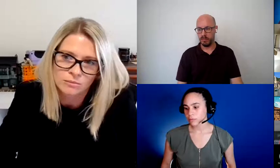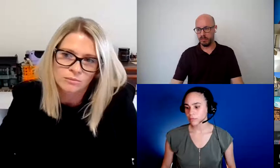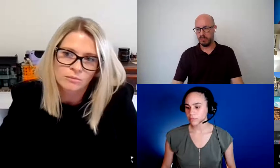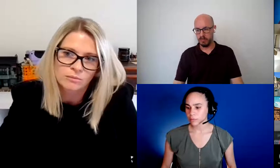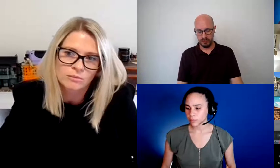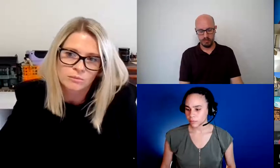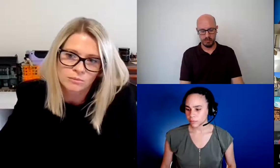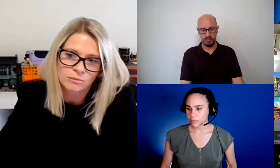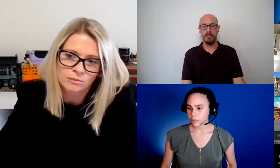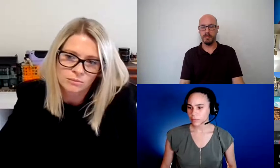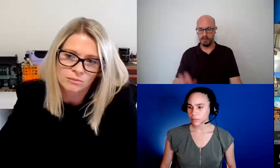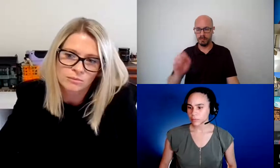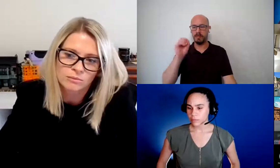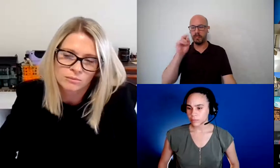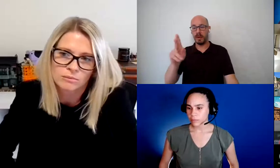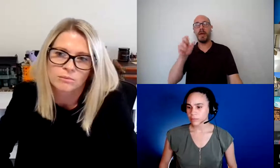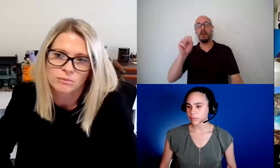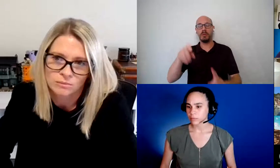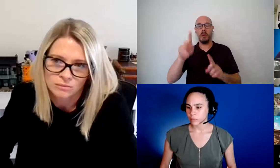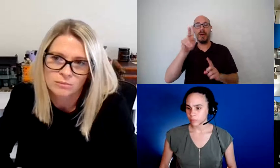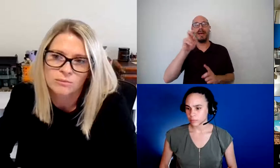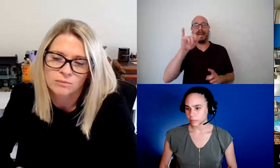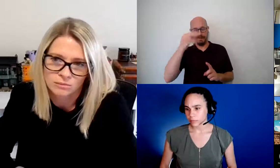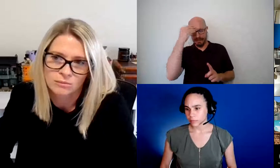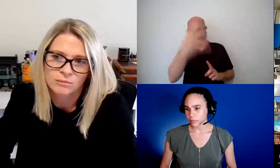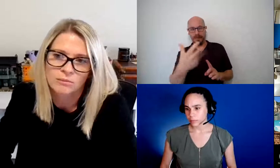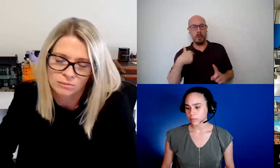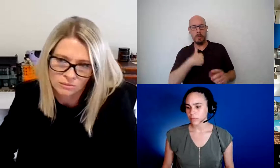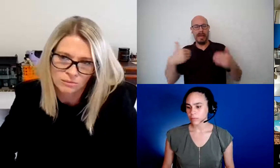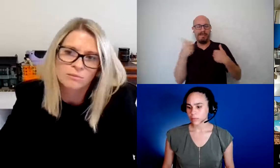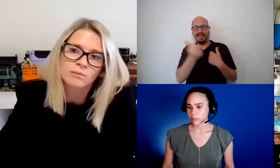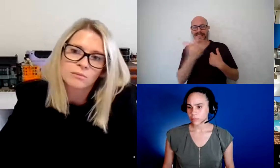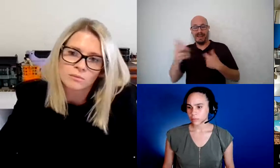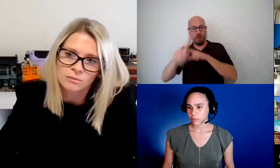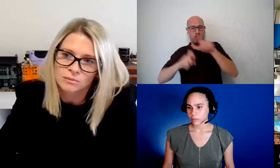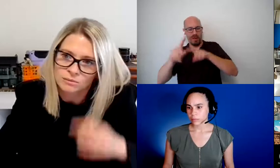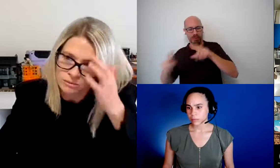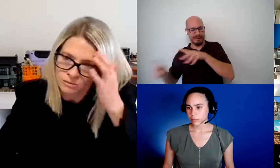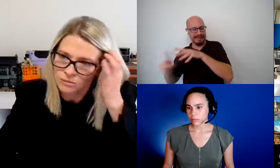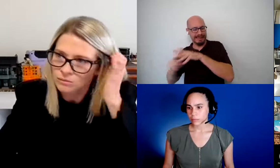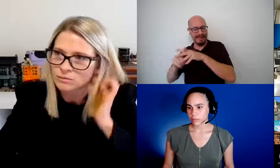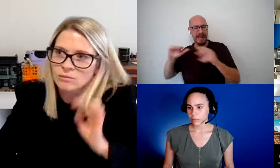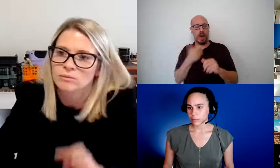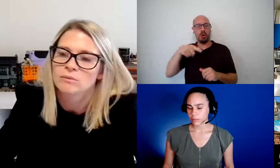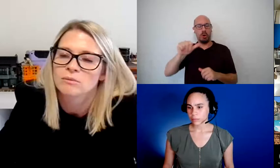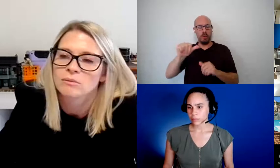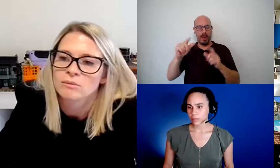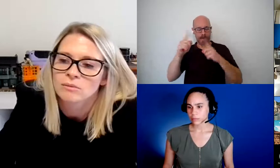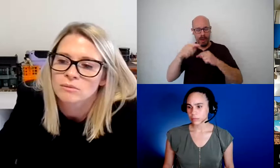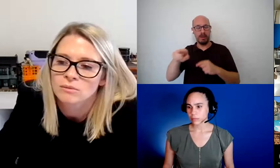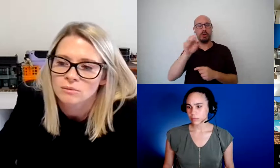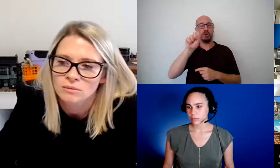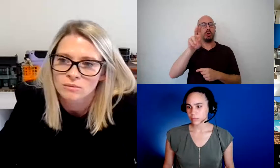So, Kevin, we have several questions from our Q&A box. One is from Susan. I think, Susan, this was addressed. don't know if it